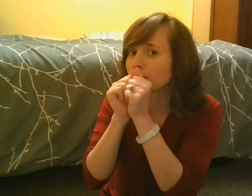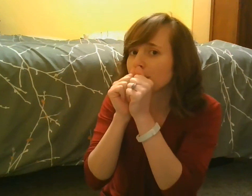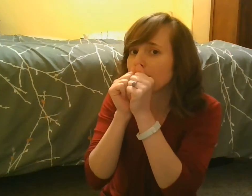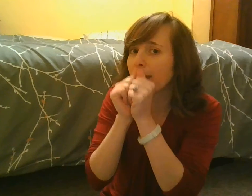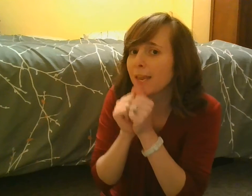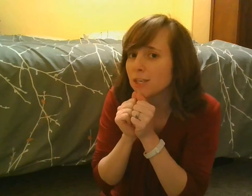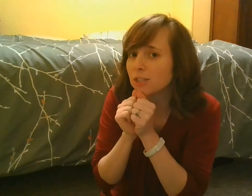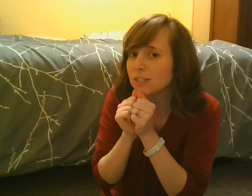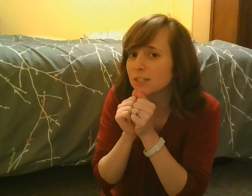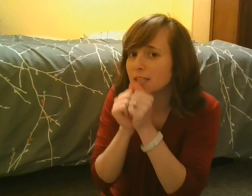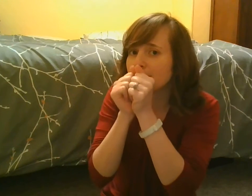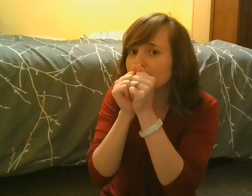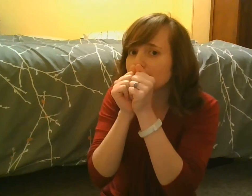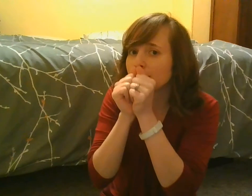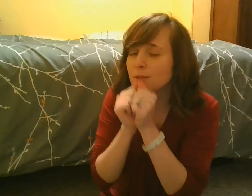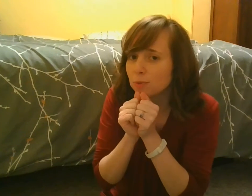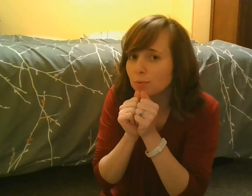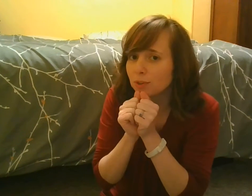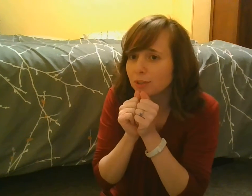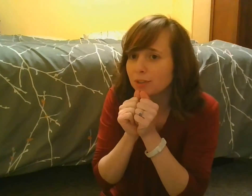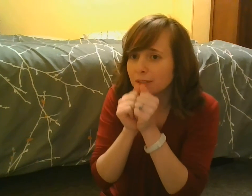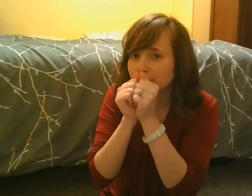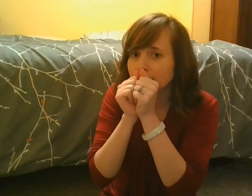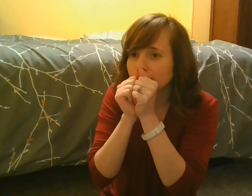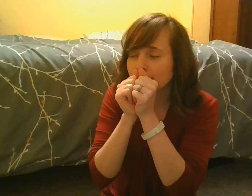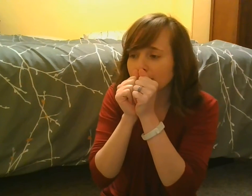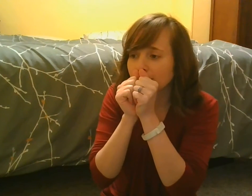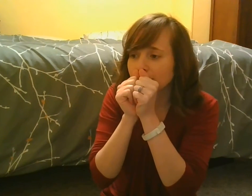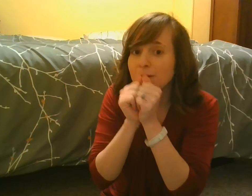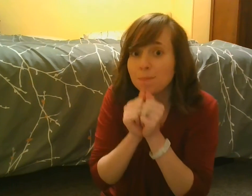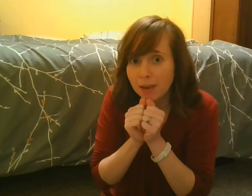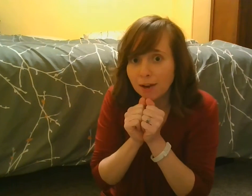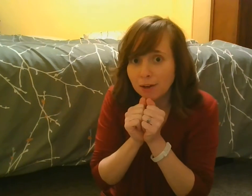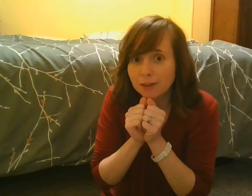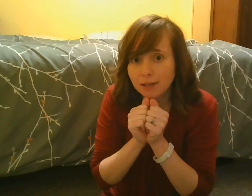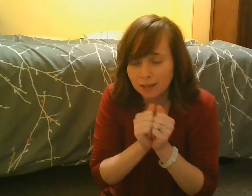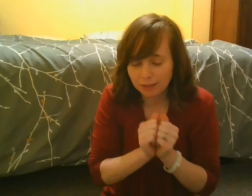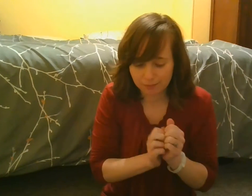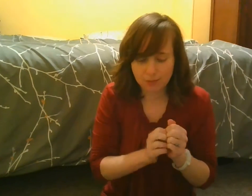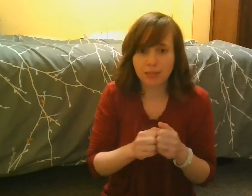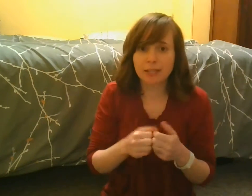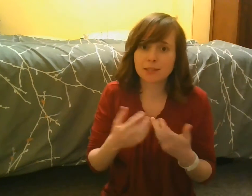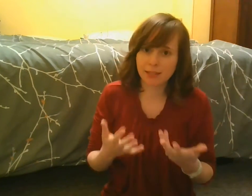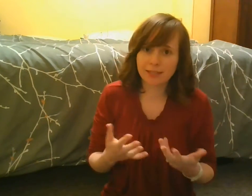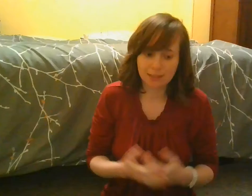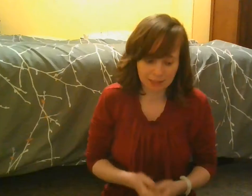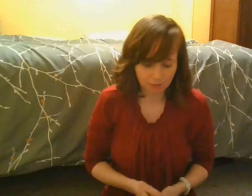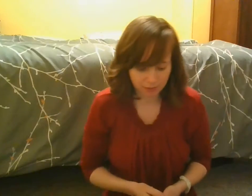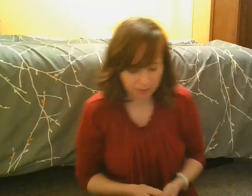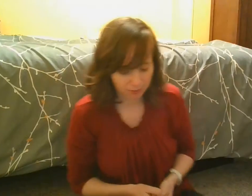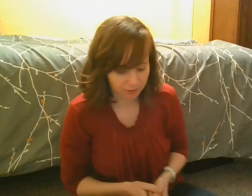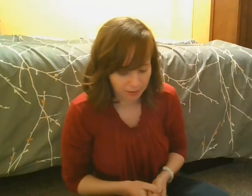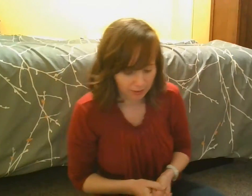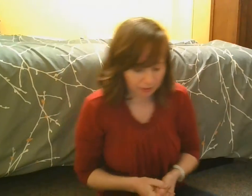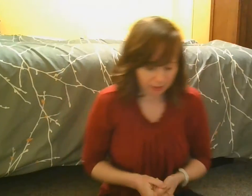Be patient, to endure, to bear. So that's the sign for that one.